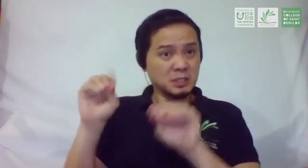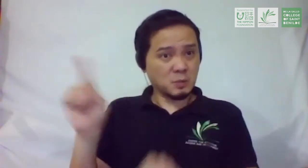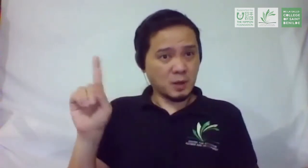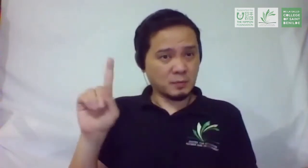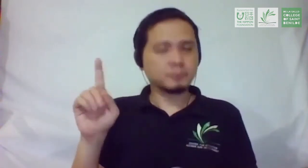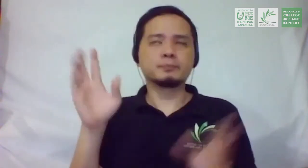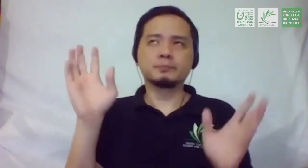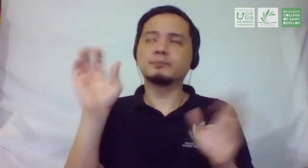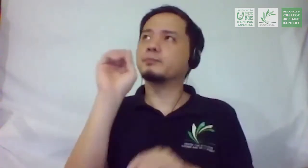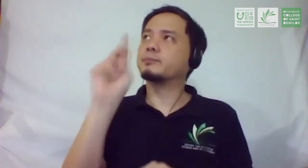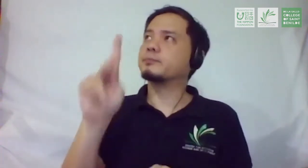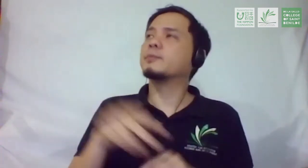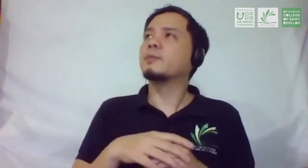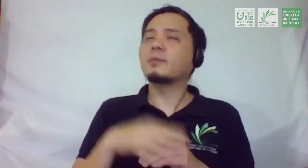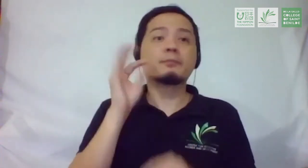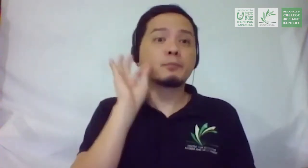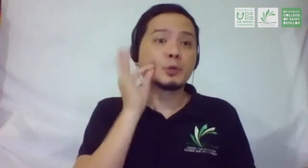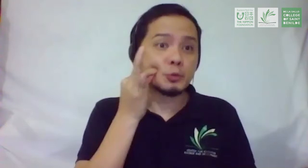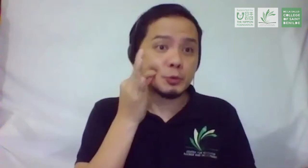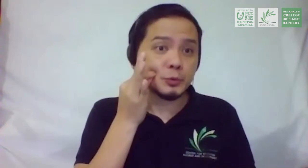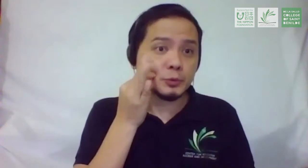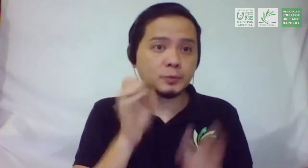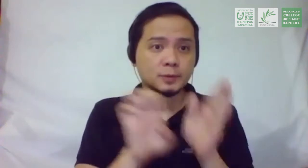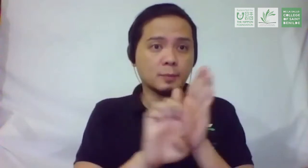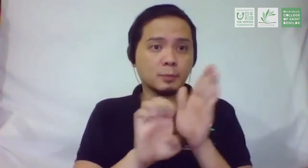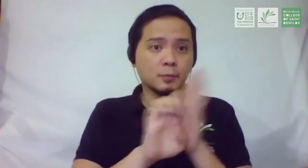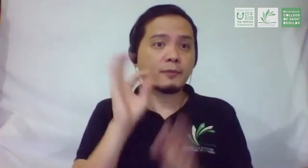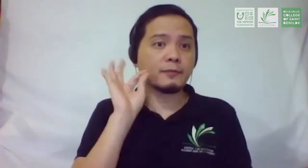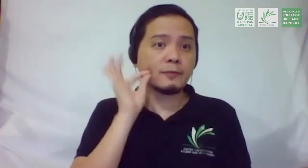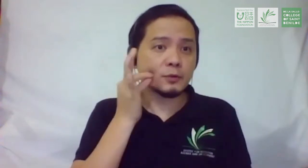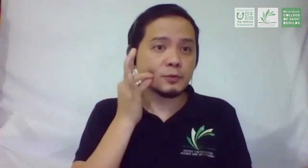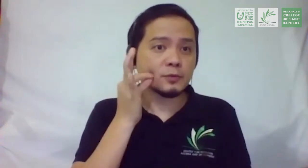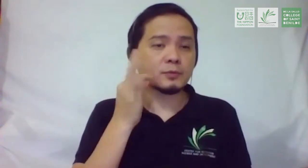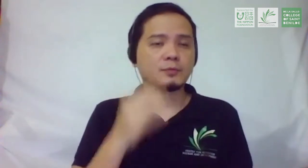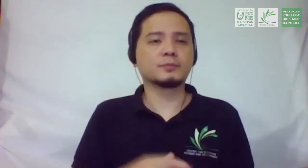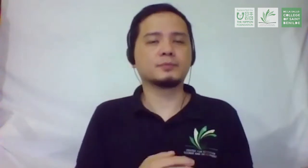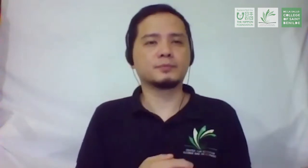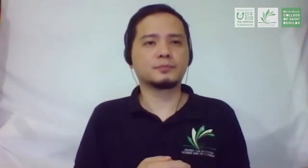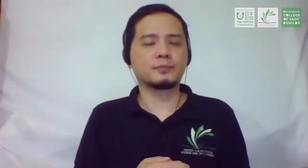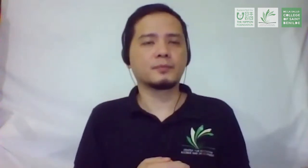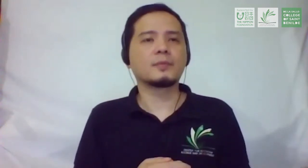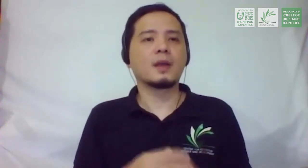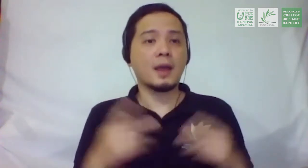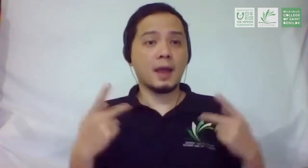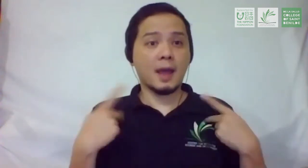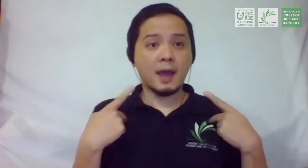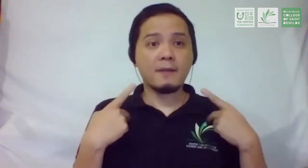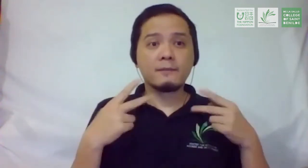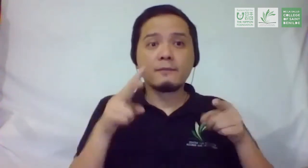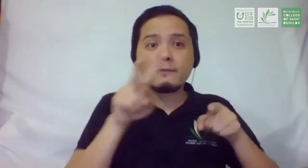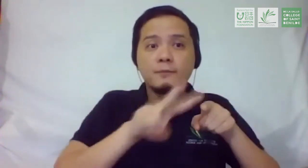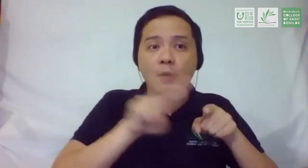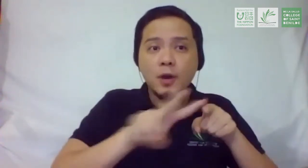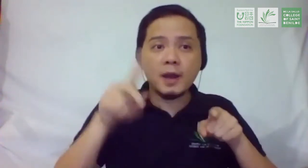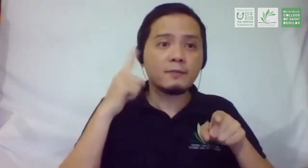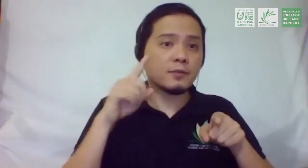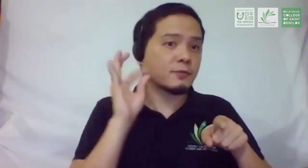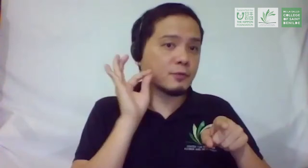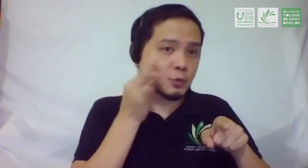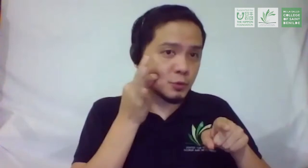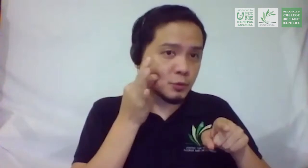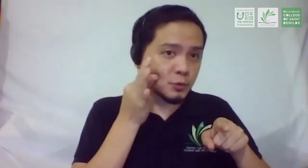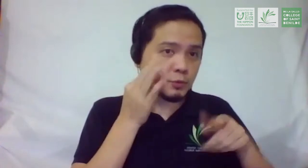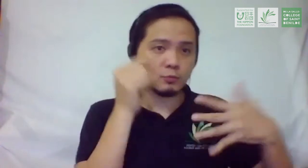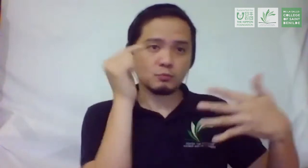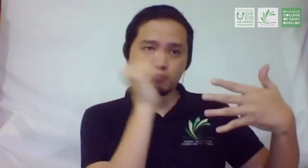fruits. Okay, so I'm going to teach vocabulary for fruits, and I'm